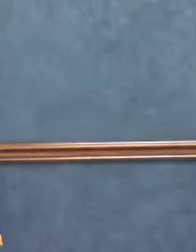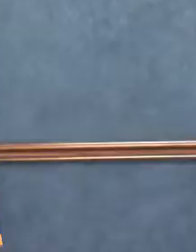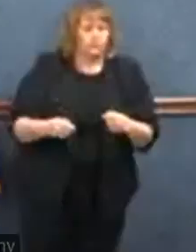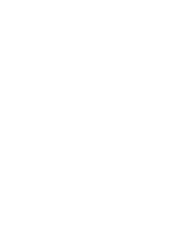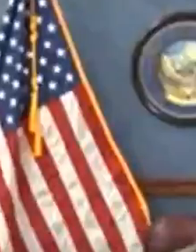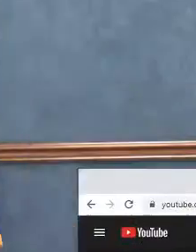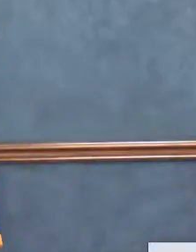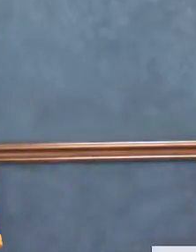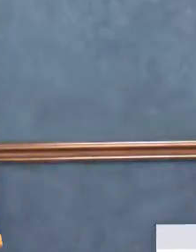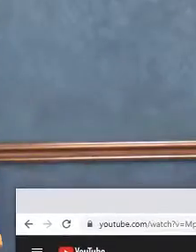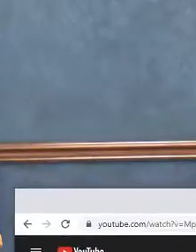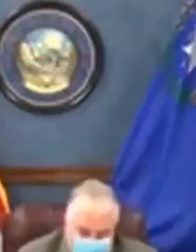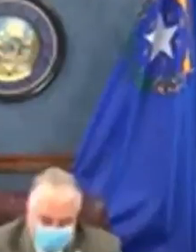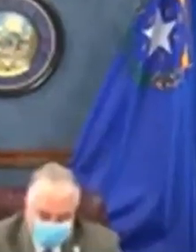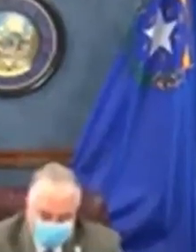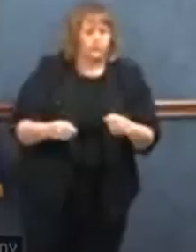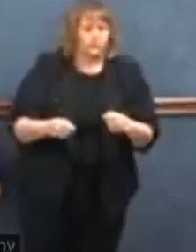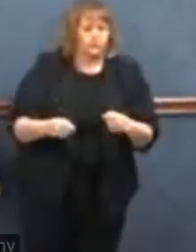this over.